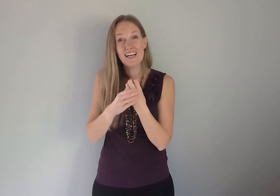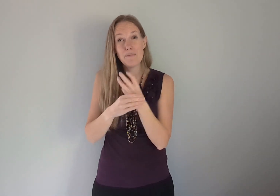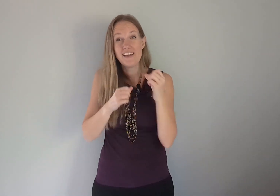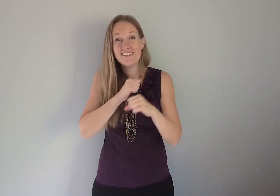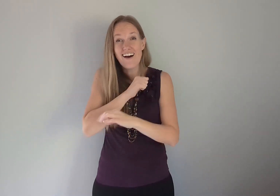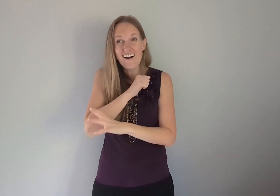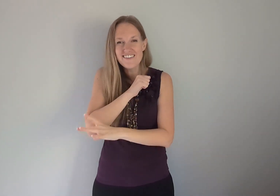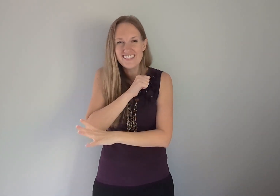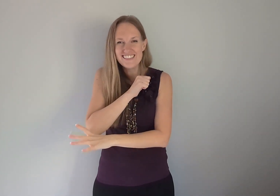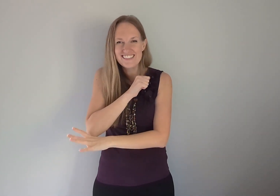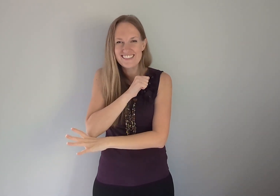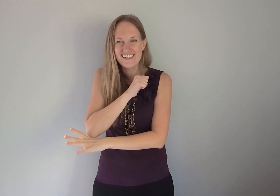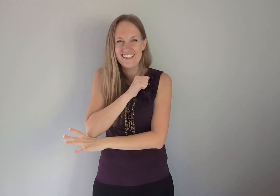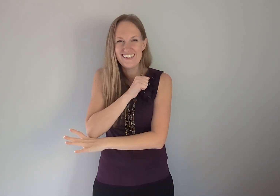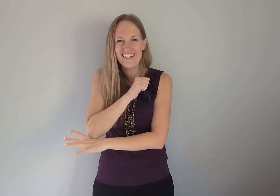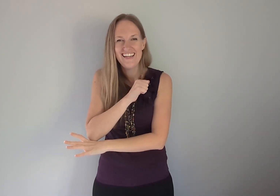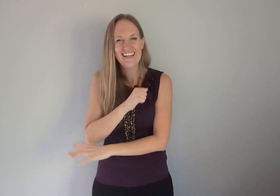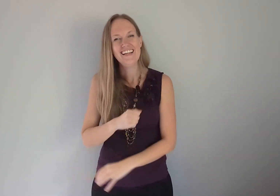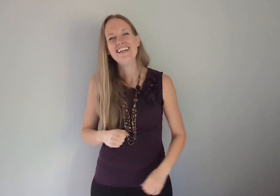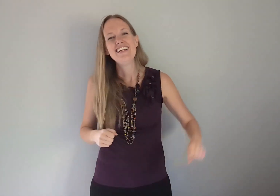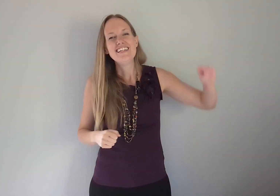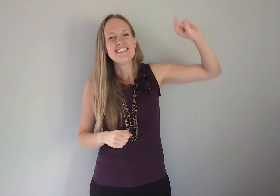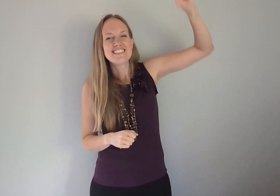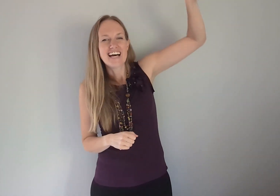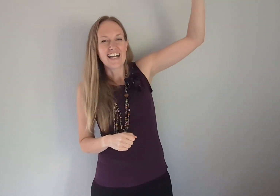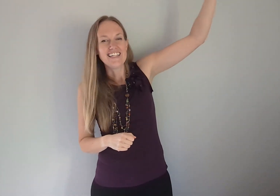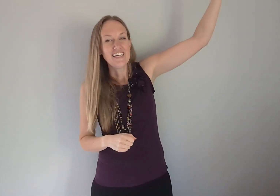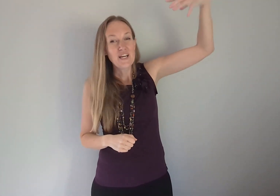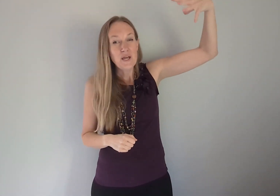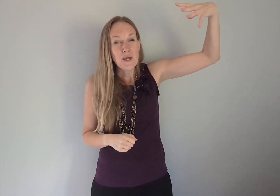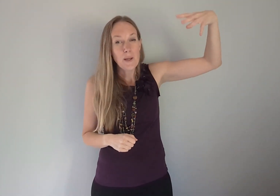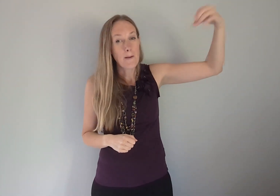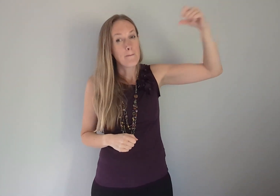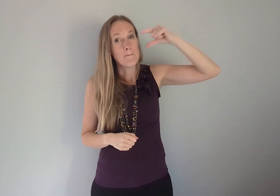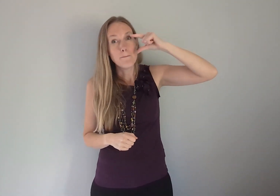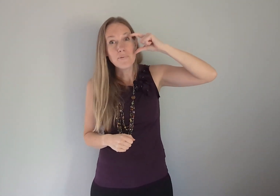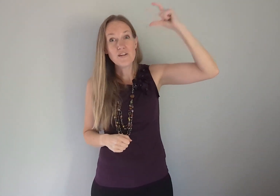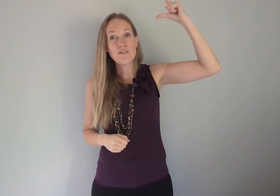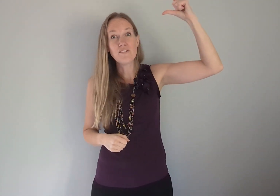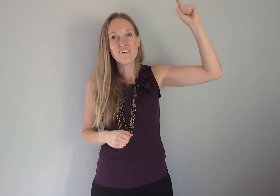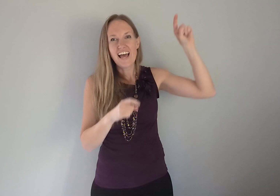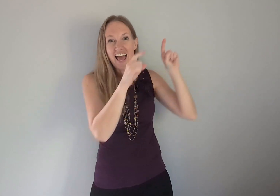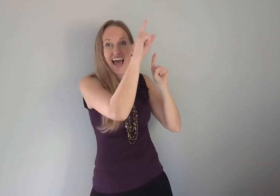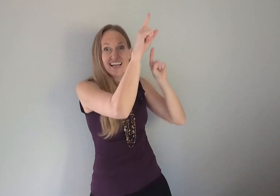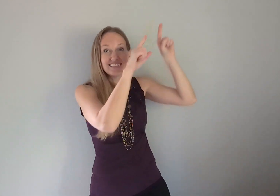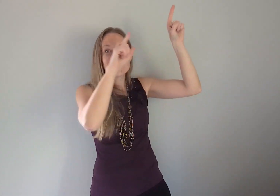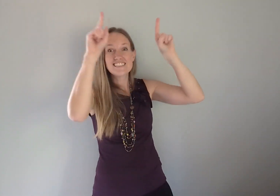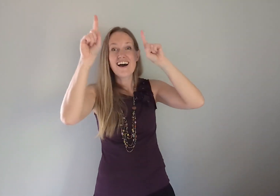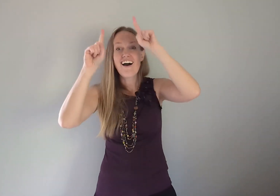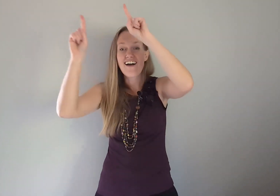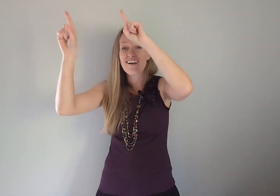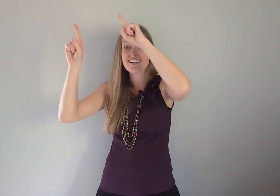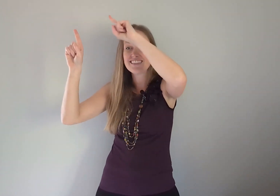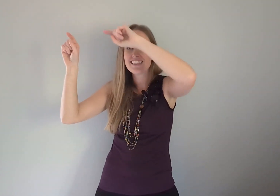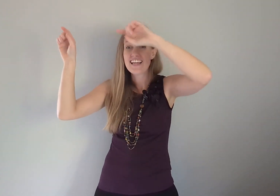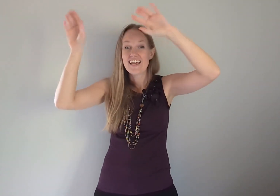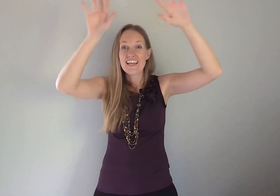springtime and harvest, sun, moon, and stars in